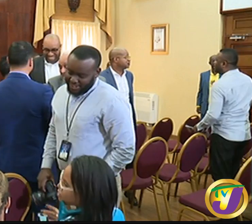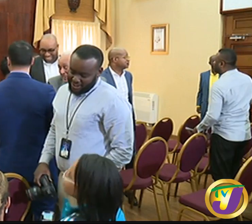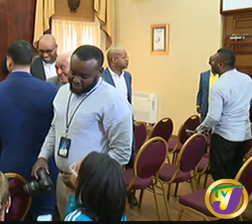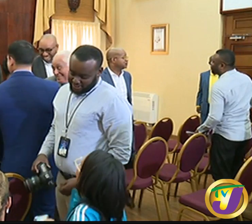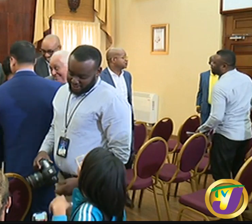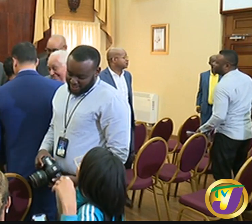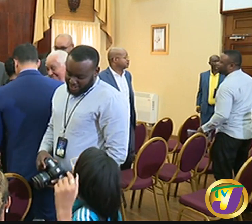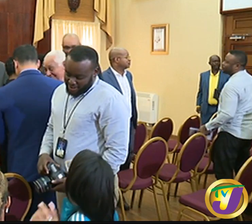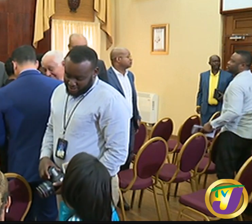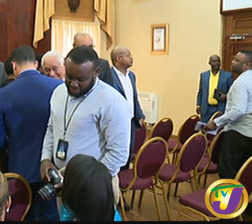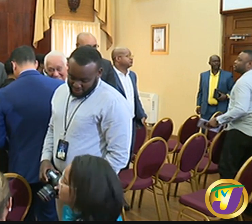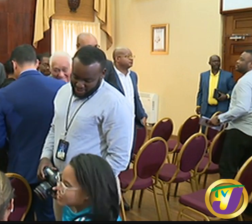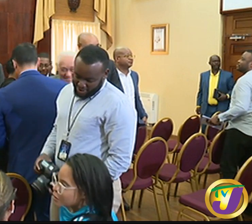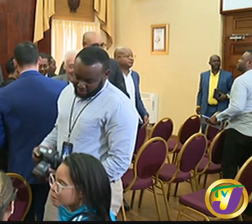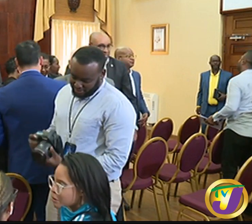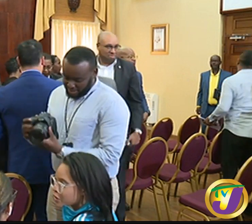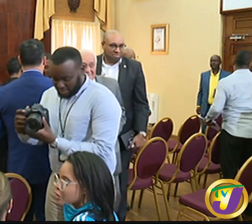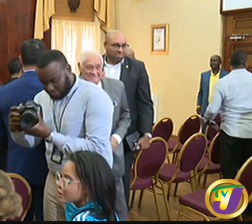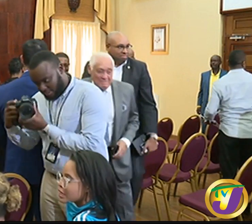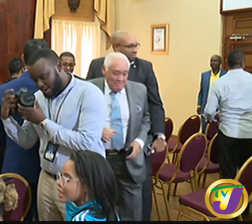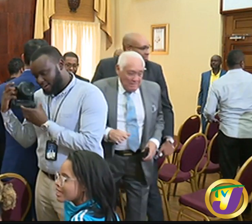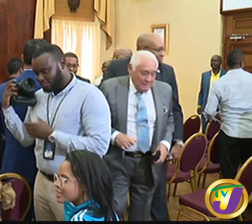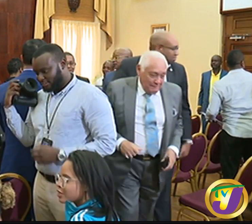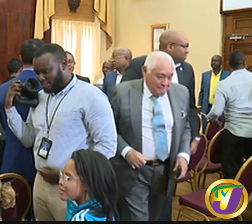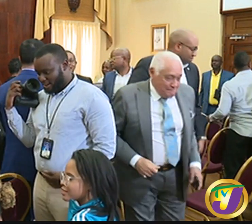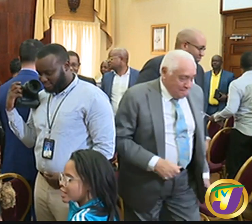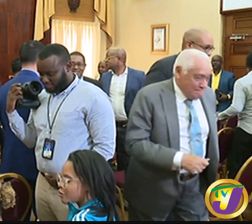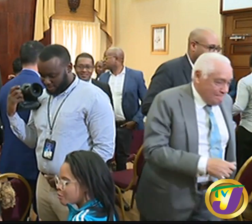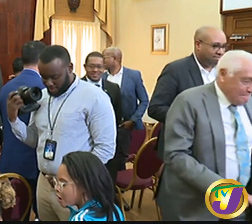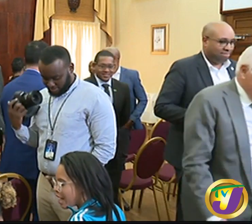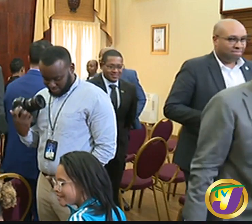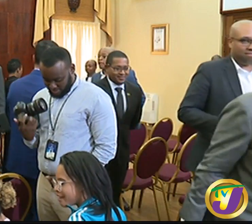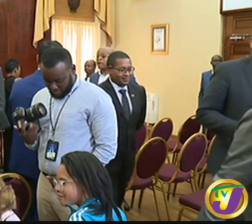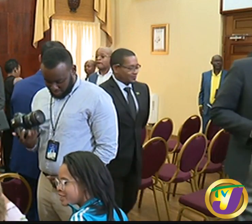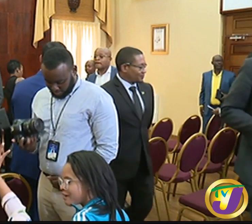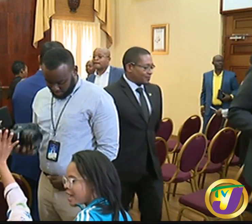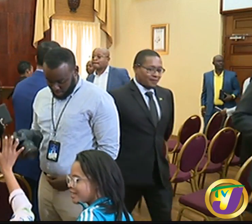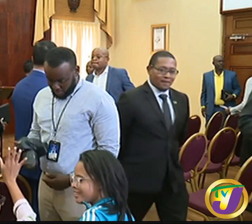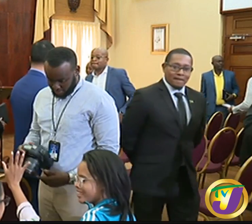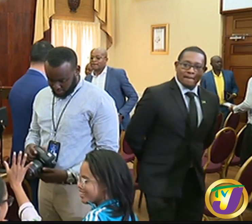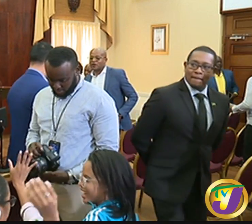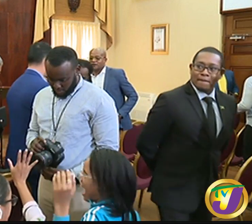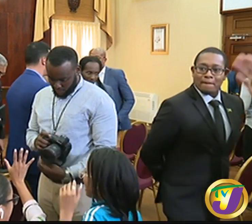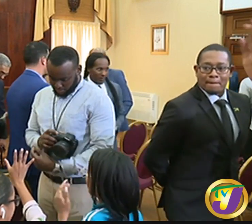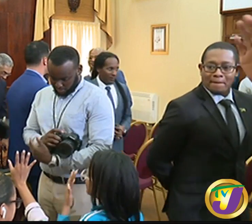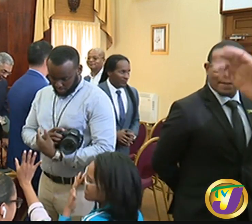its press conference right here in the banquet hall in 30 minutes.